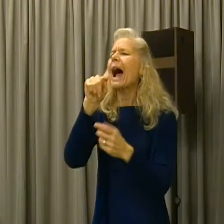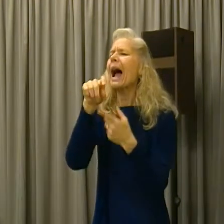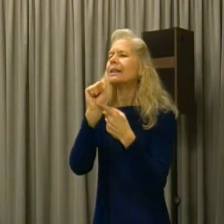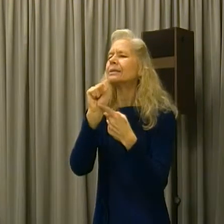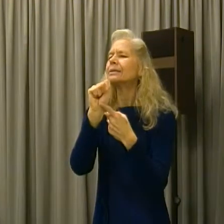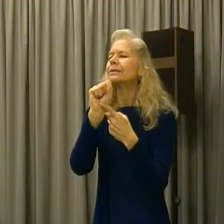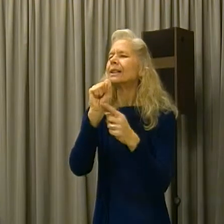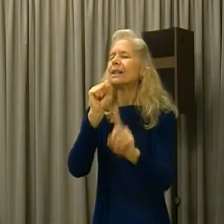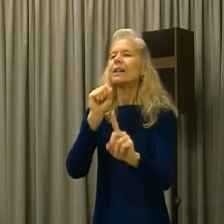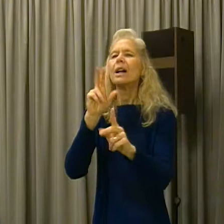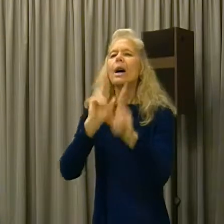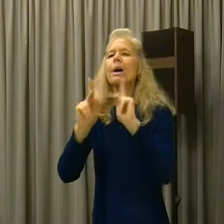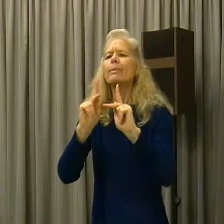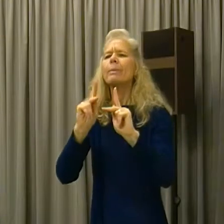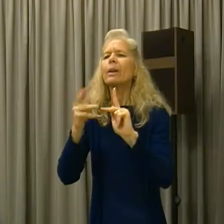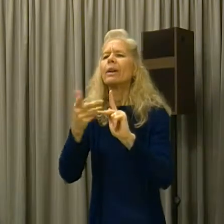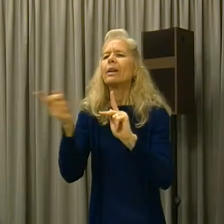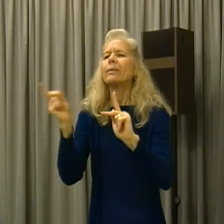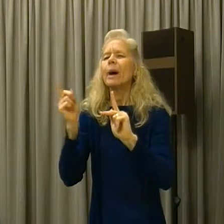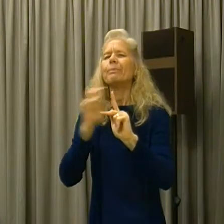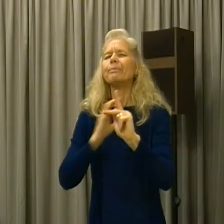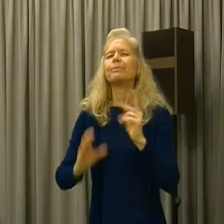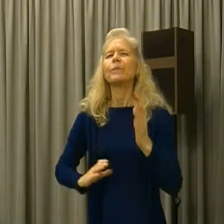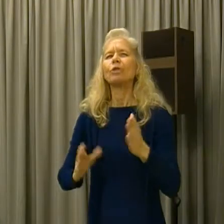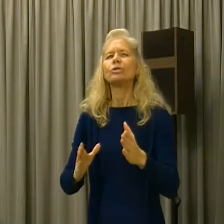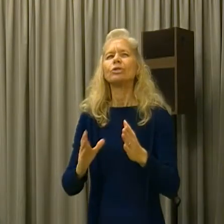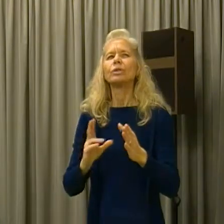way. God can take care of his church.